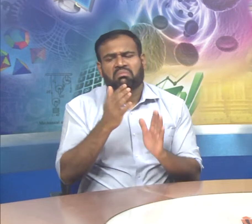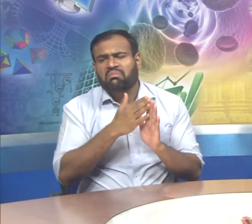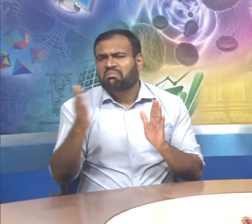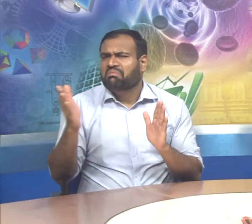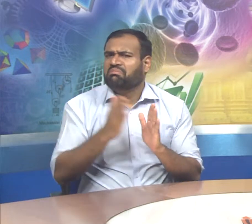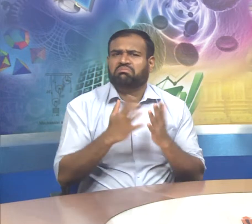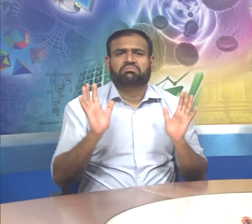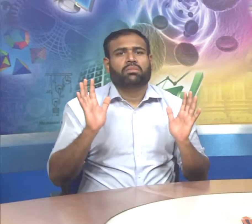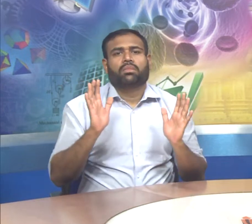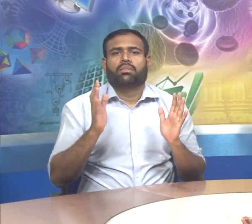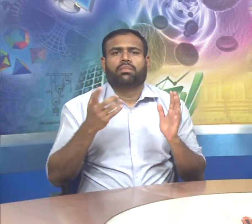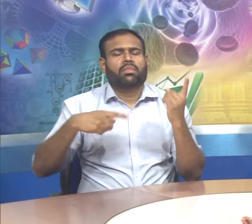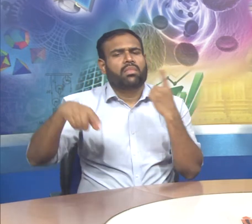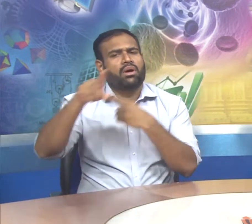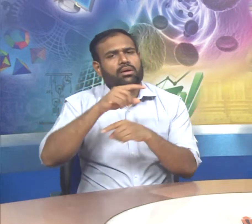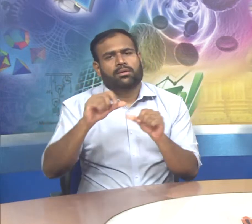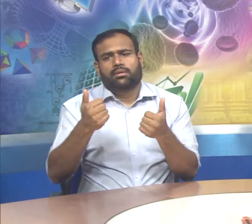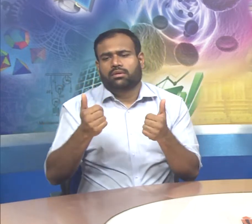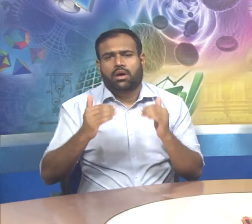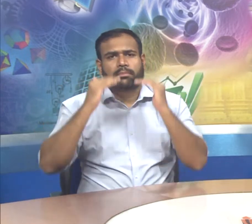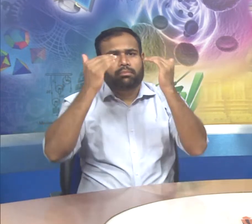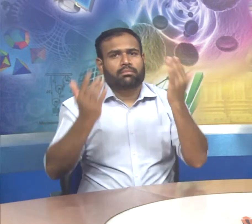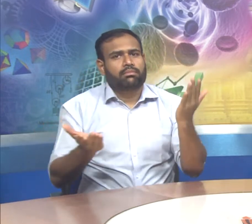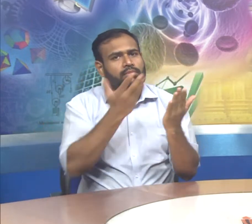a civil appeal to the Supreme Court.